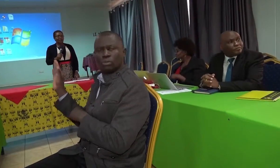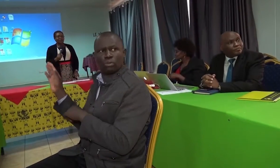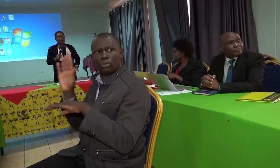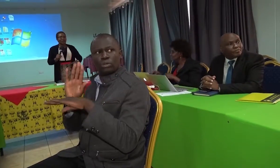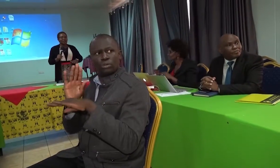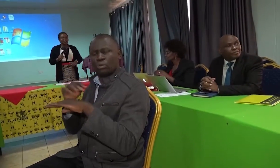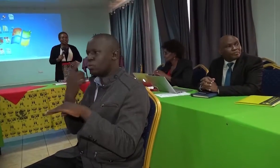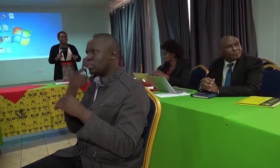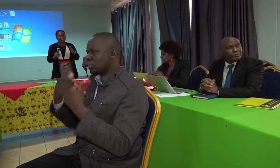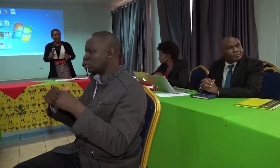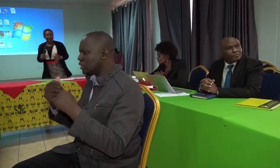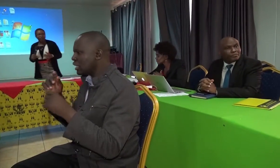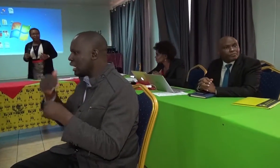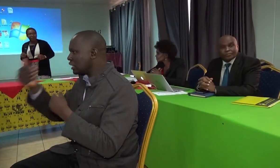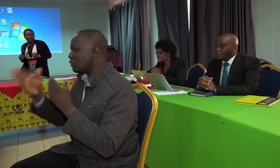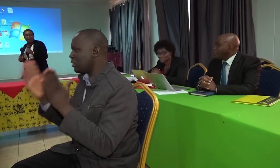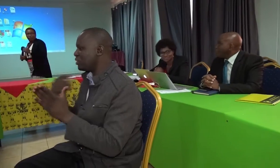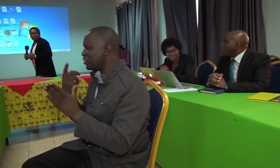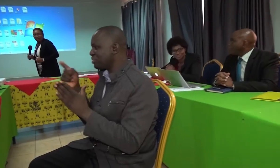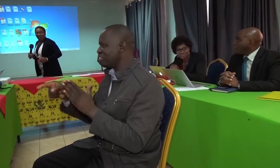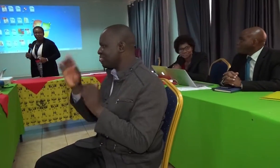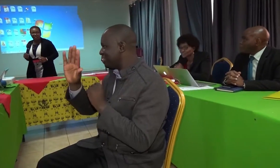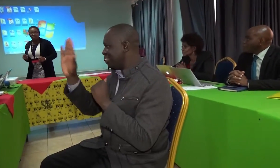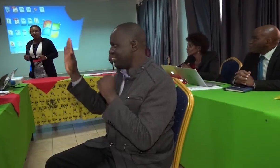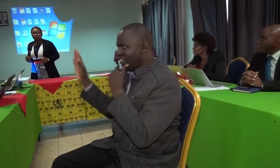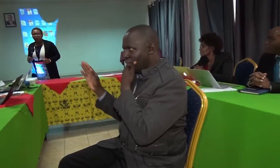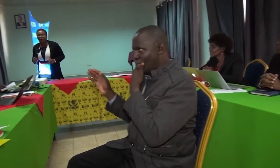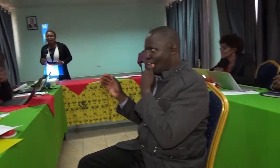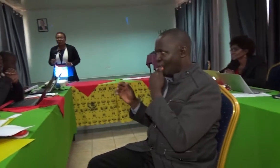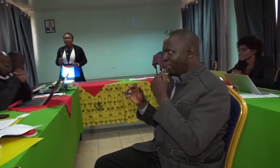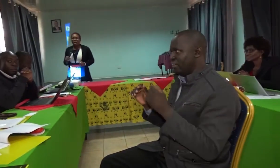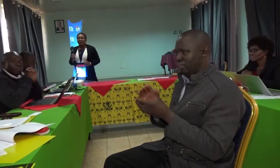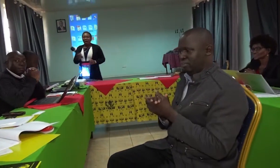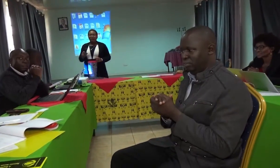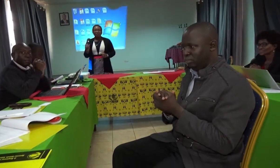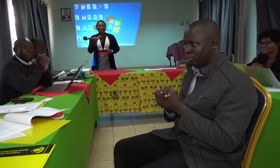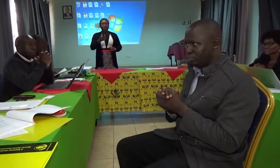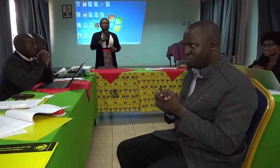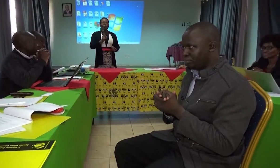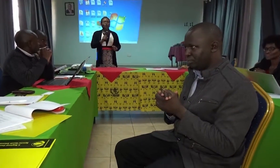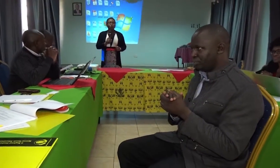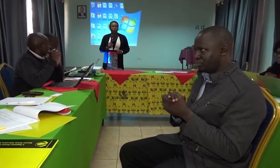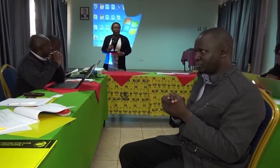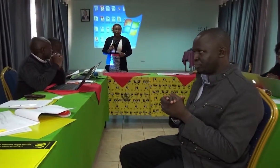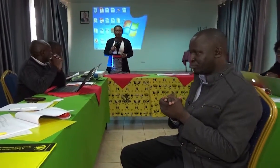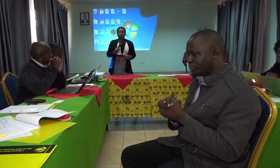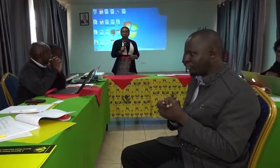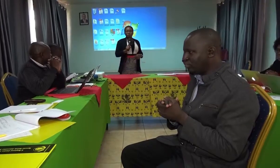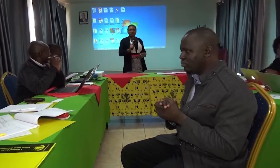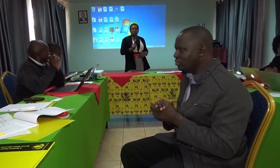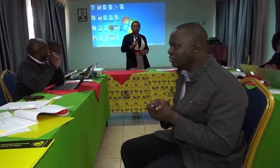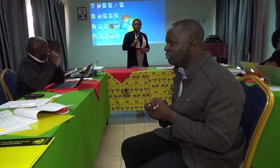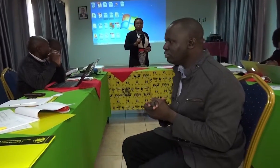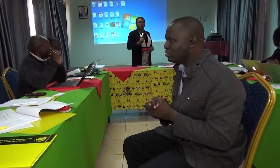I don't know, as a teacher, I usually mix my groups. I don't have to start with group 1. I will start with group 2. Where are you,